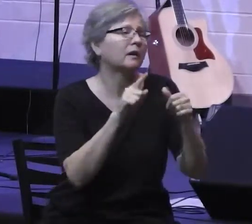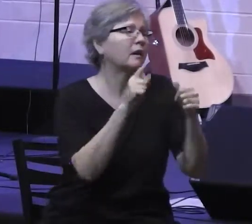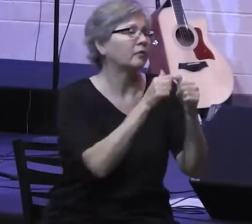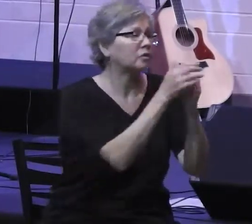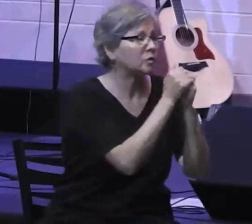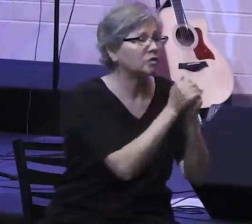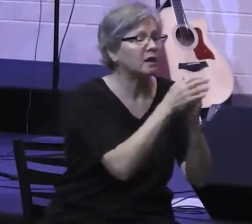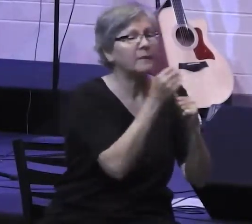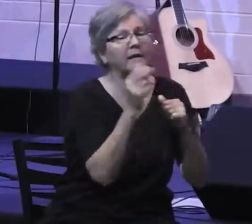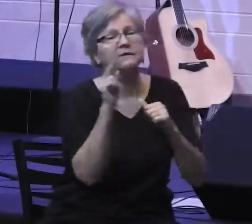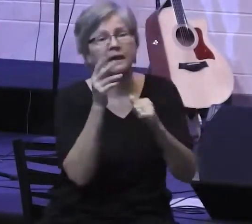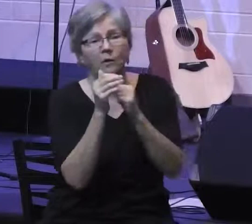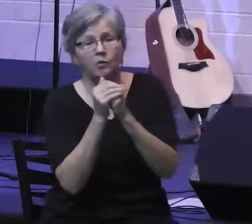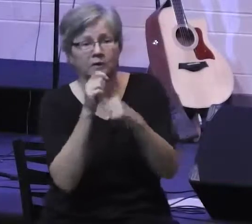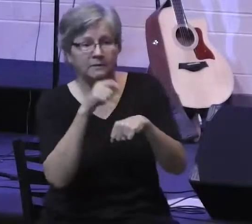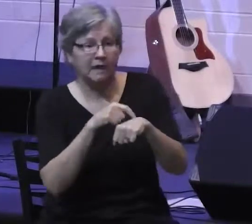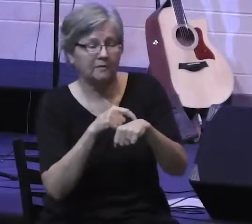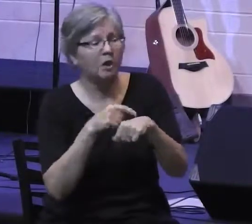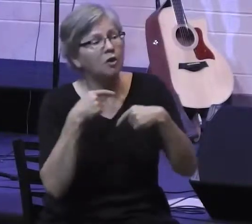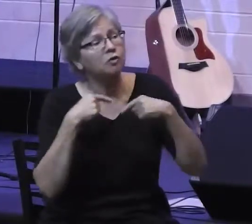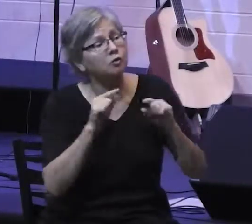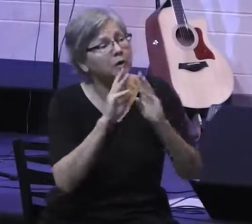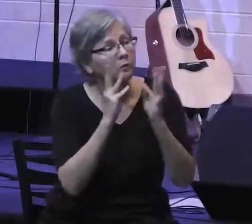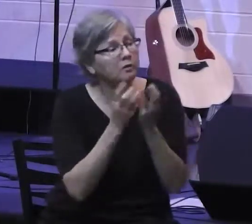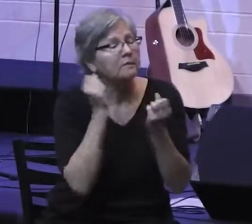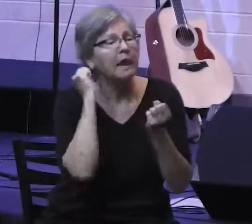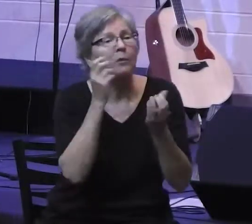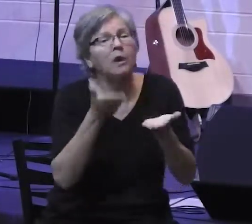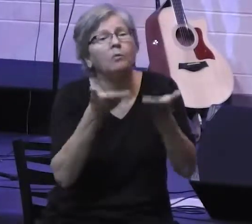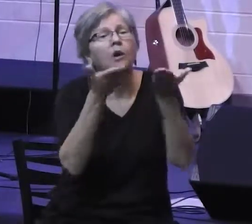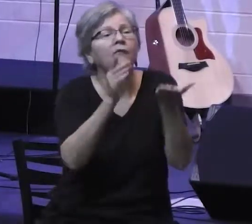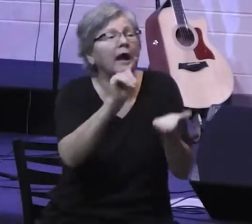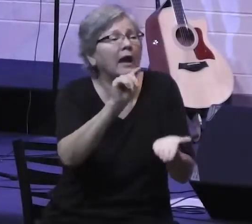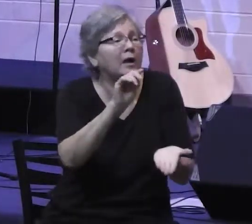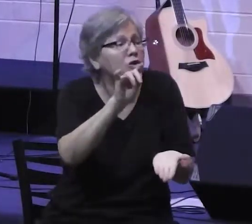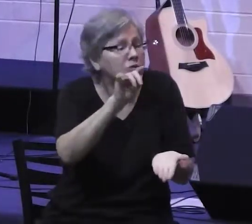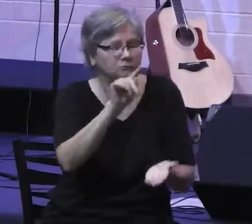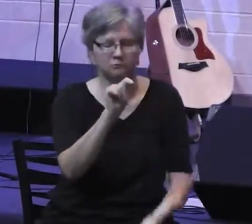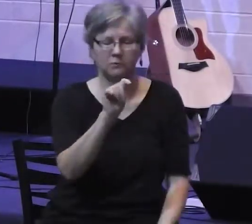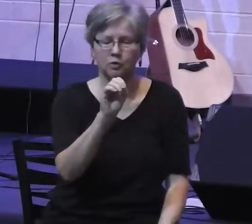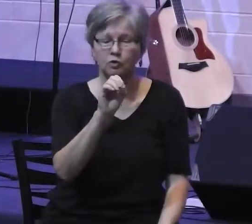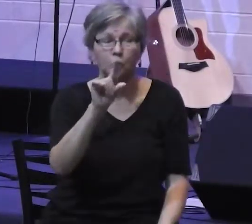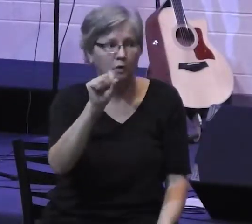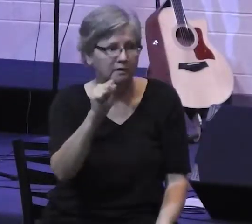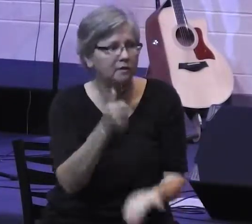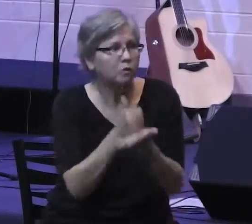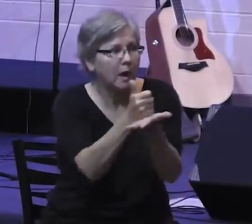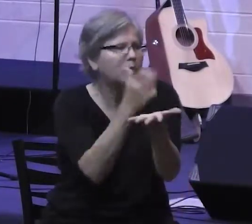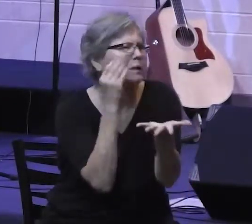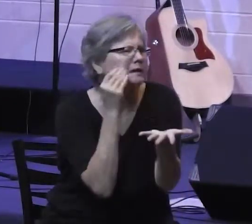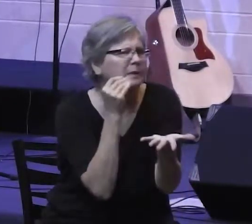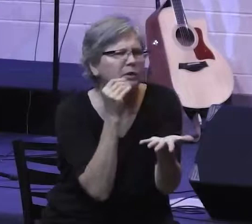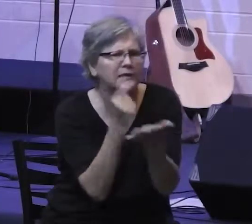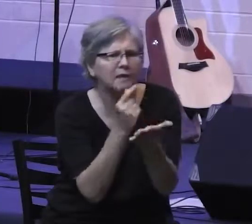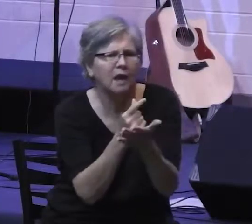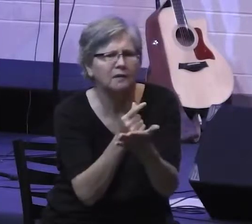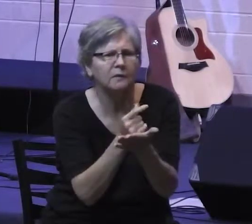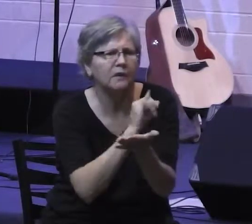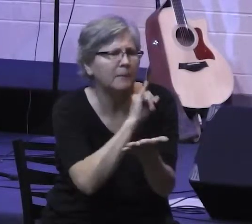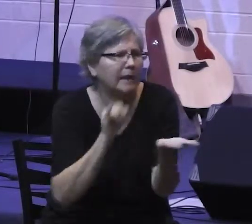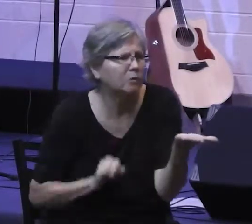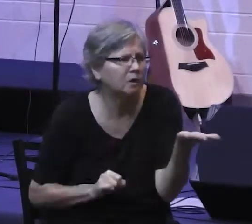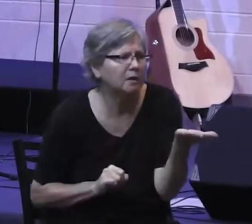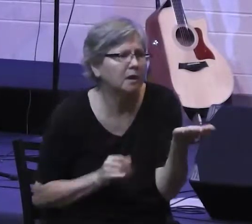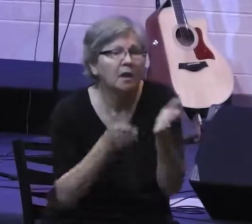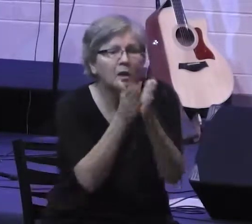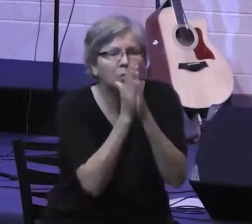in there, I want to give you some tools to help you experience Emmanuel and to experience the gospel of Emmanuel. Give you some